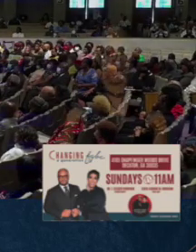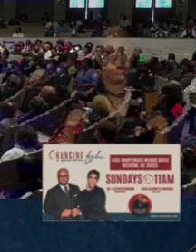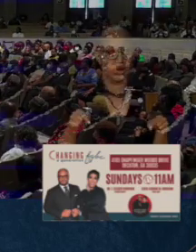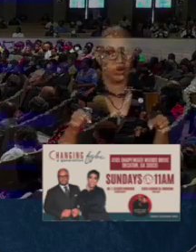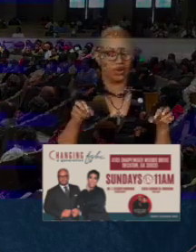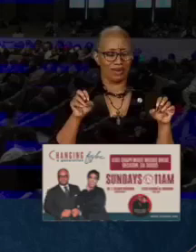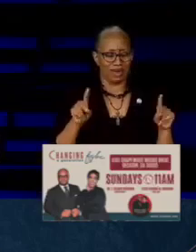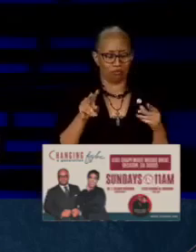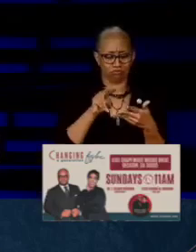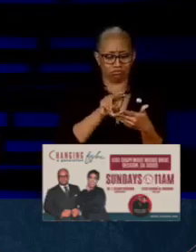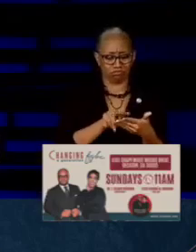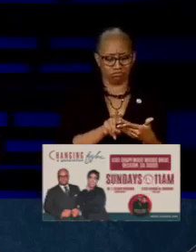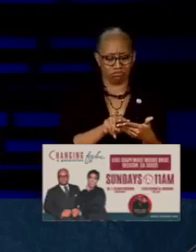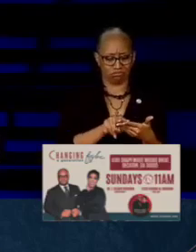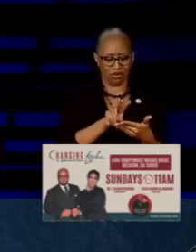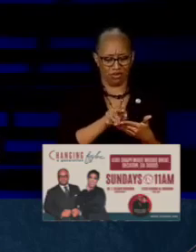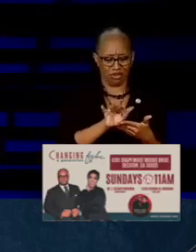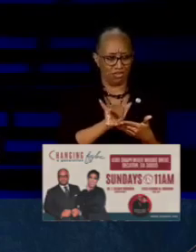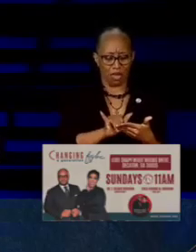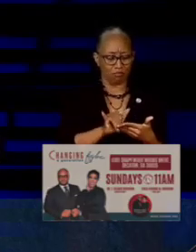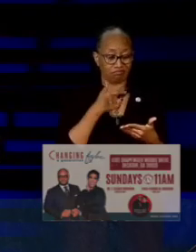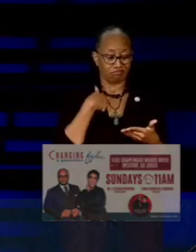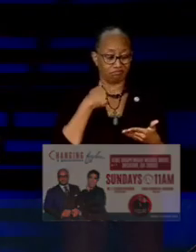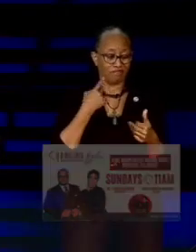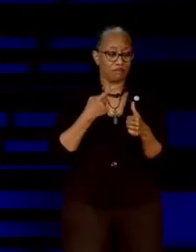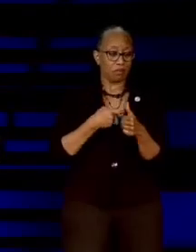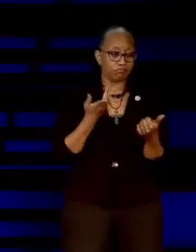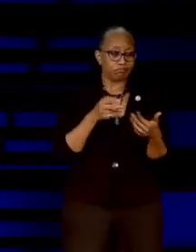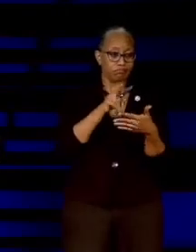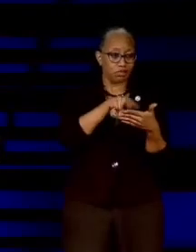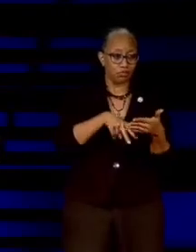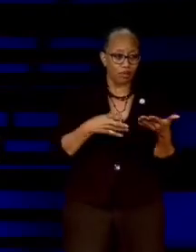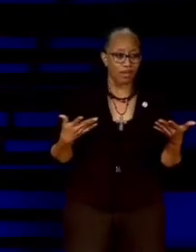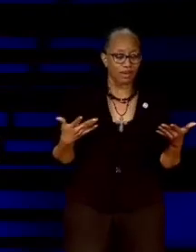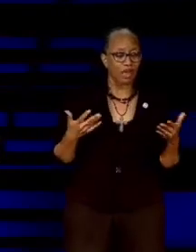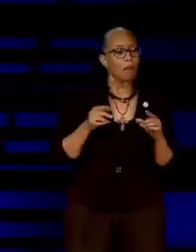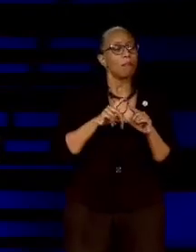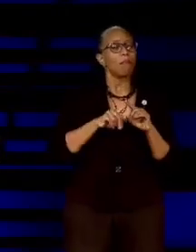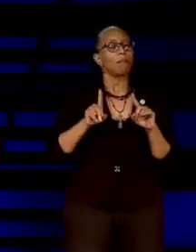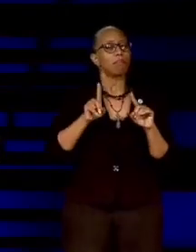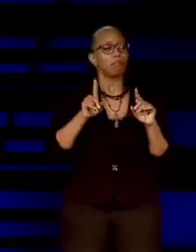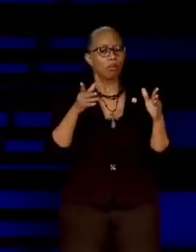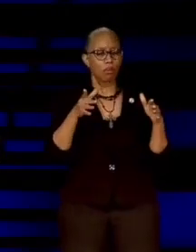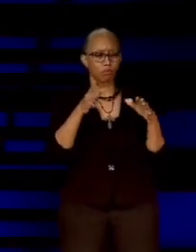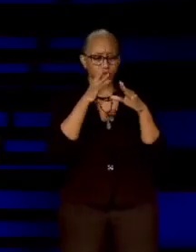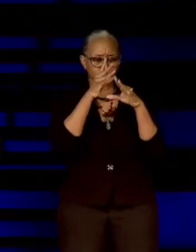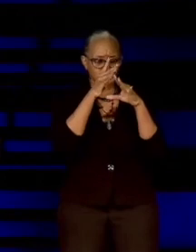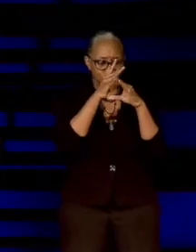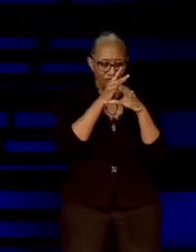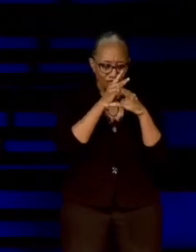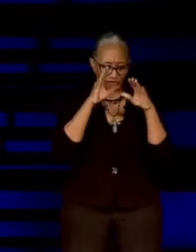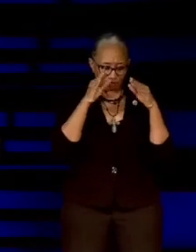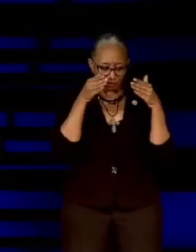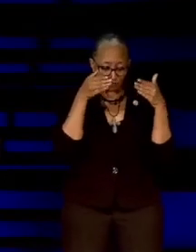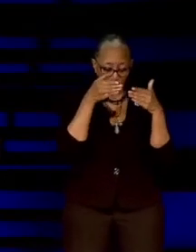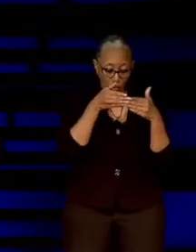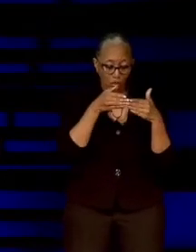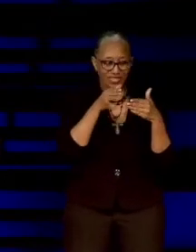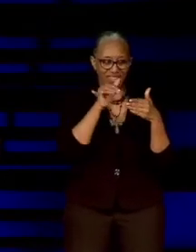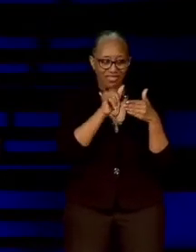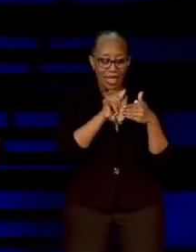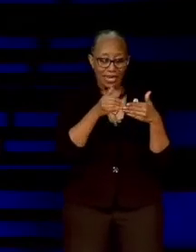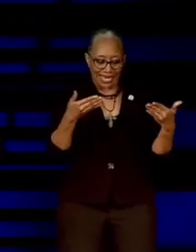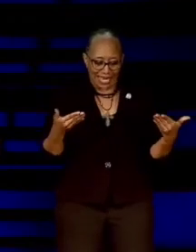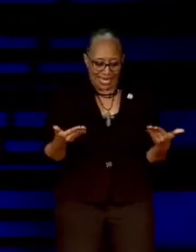Now, when I saw that in the text, it didn't jump out at me right away, but I really want to hone in on the